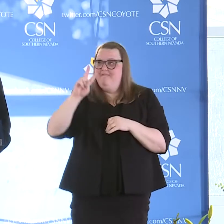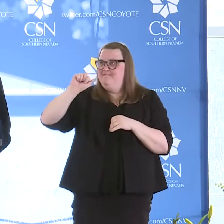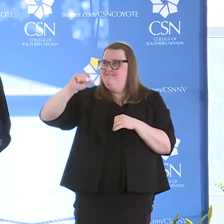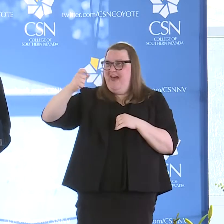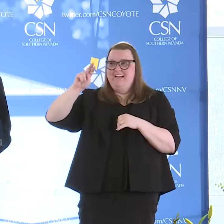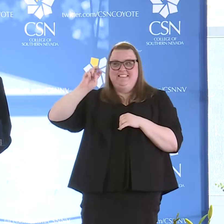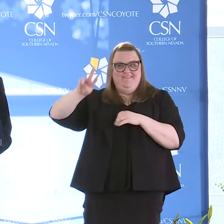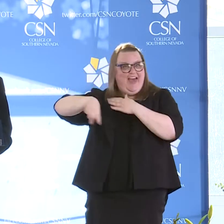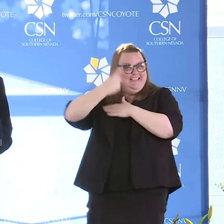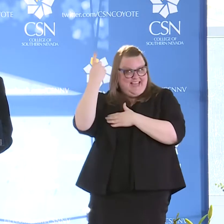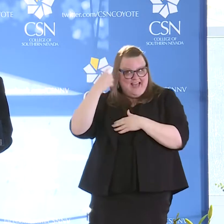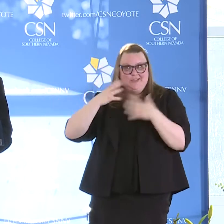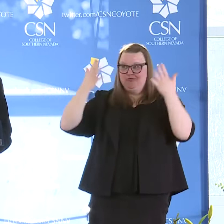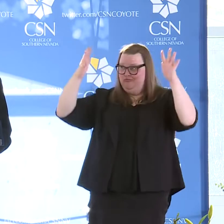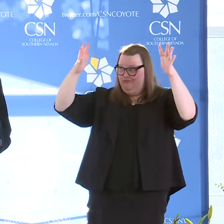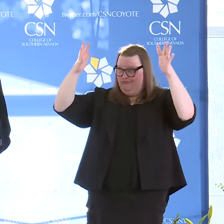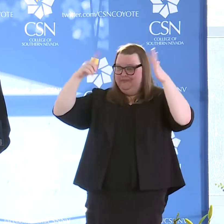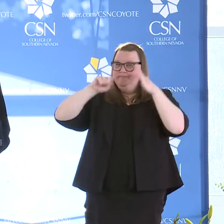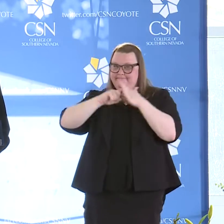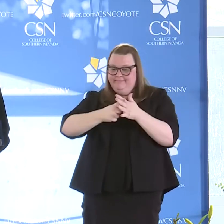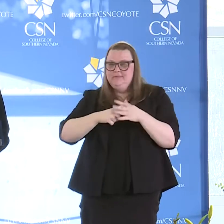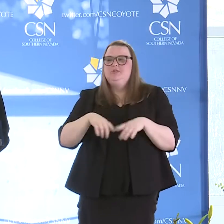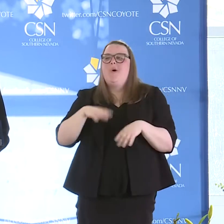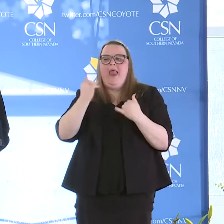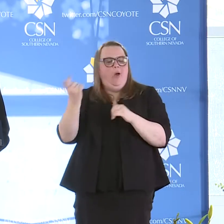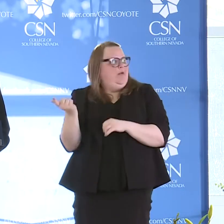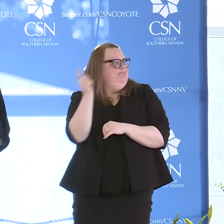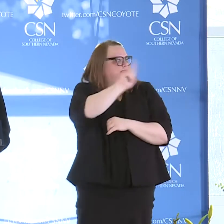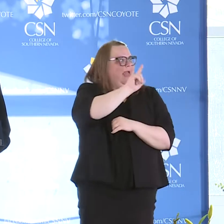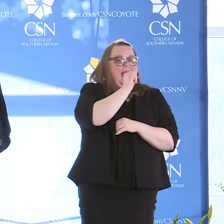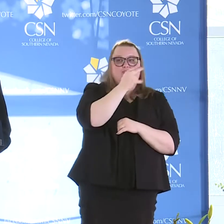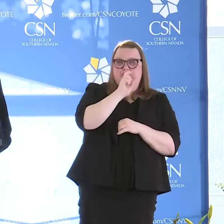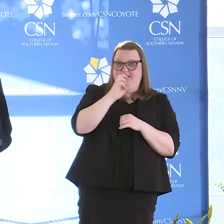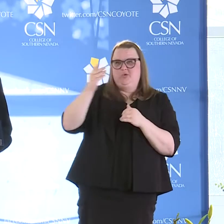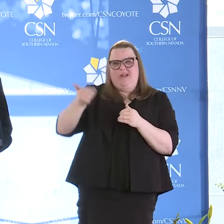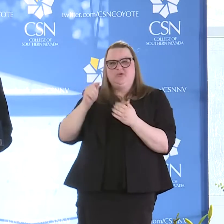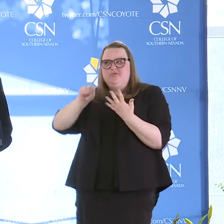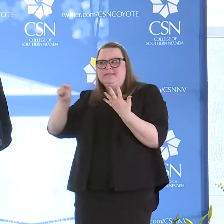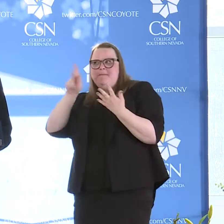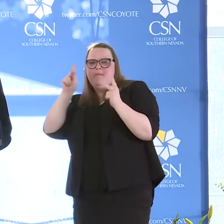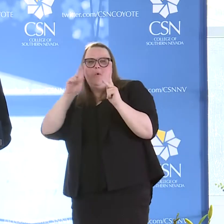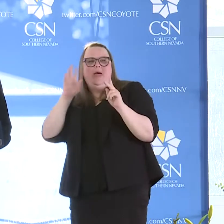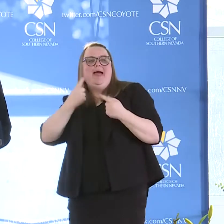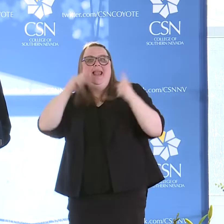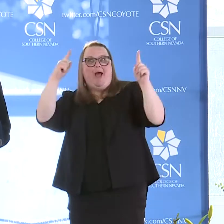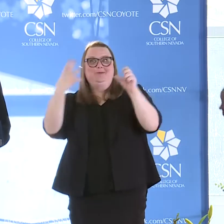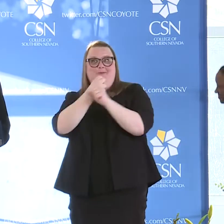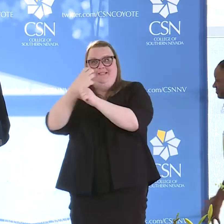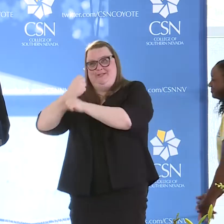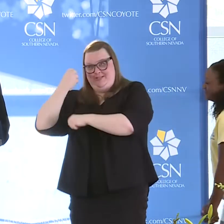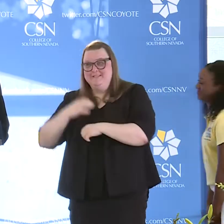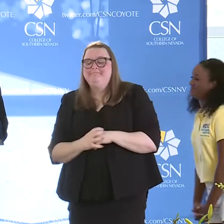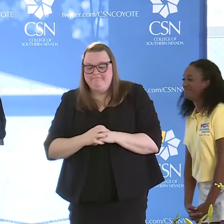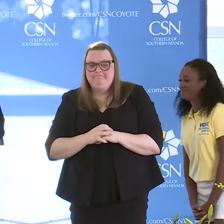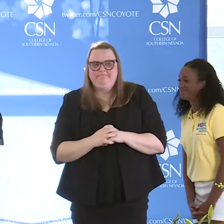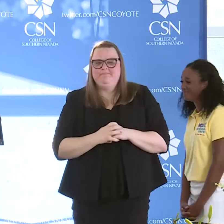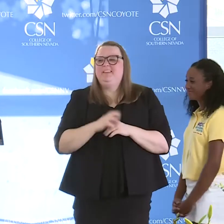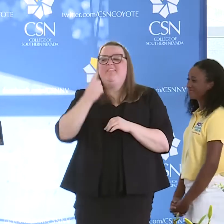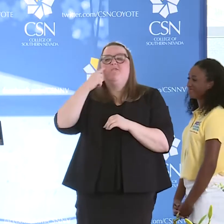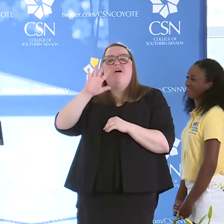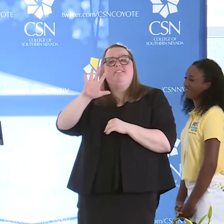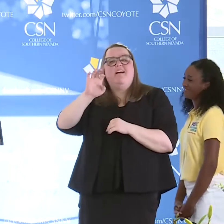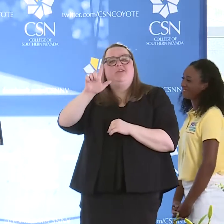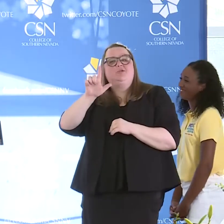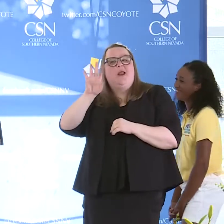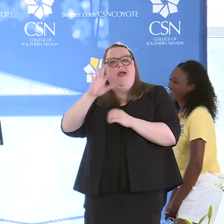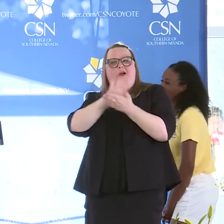Days. So let's get to it. I'll turn it back to Adrian to introduce our guests who will be announcing our 529 College Savings